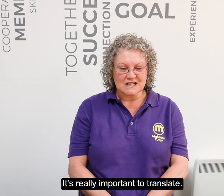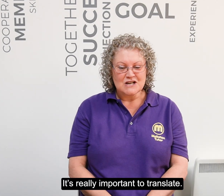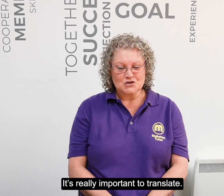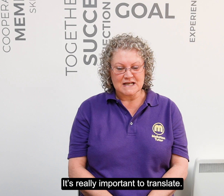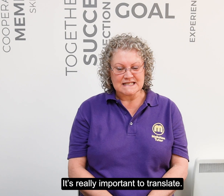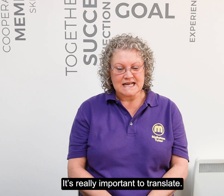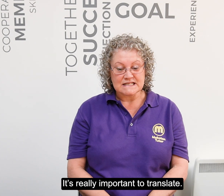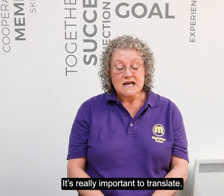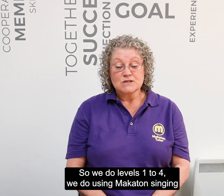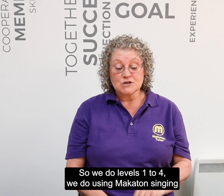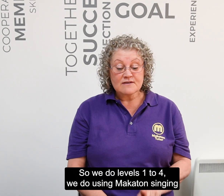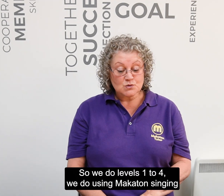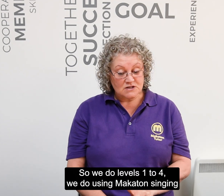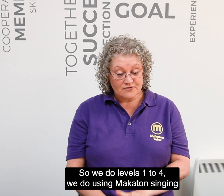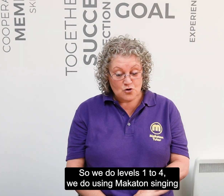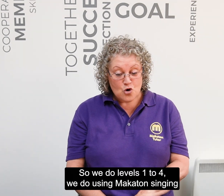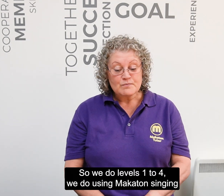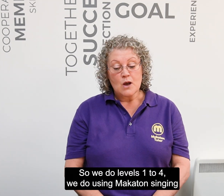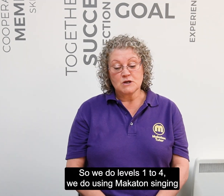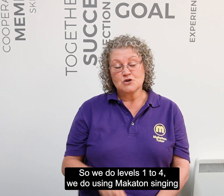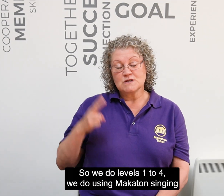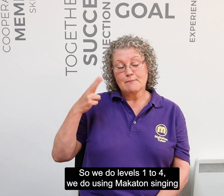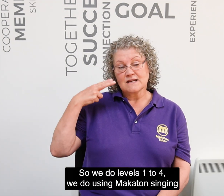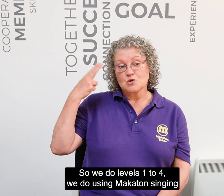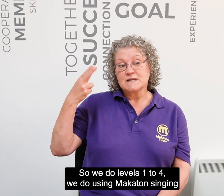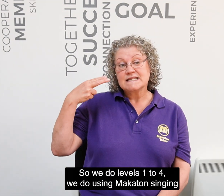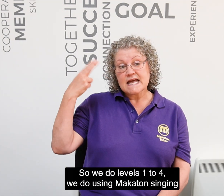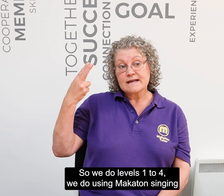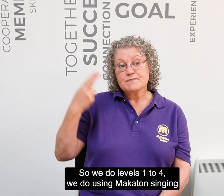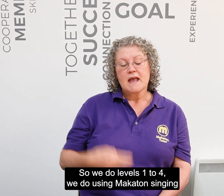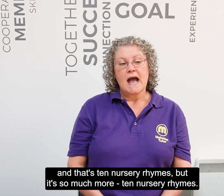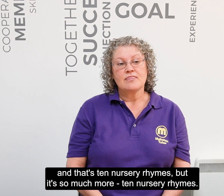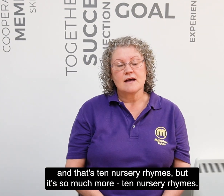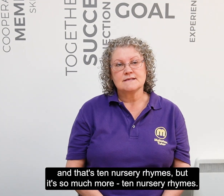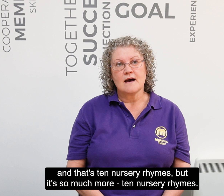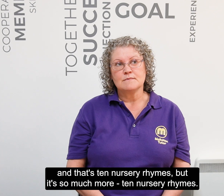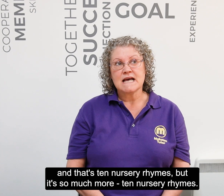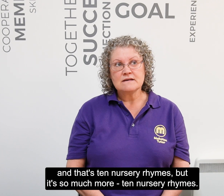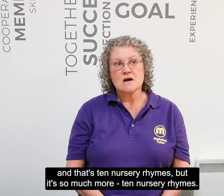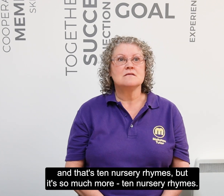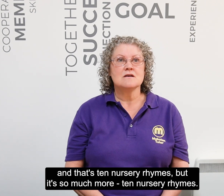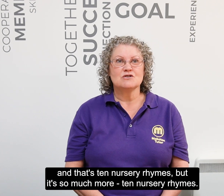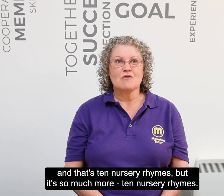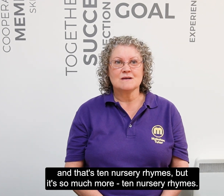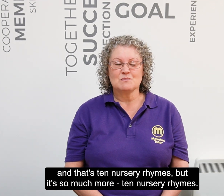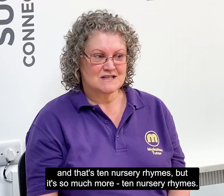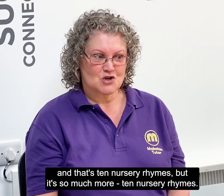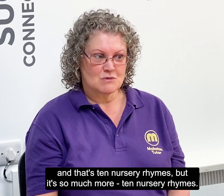to translate. So we do levels 1 to 4. We do using Makaton with singing, and that's 10 nursery rhymes, but it's so much